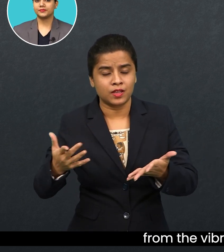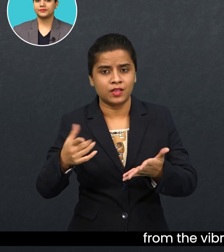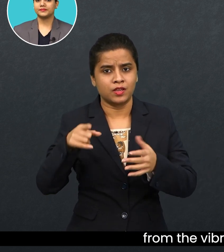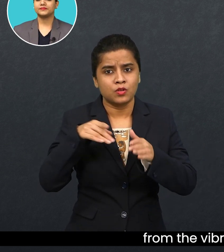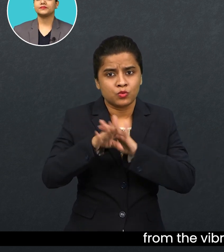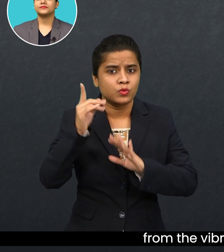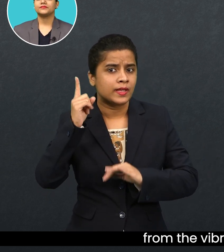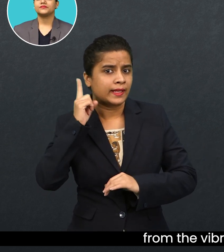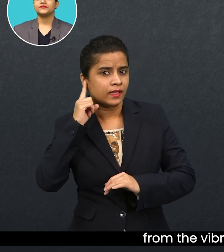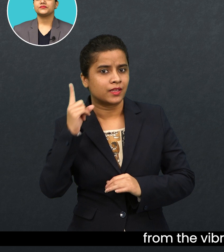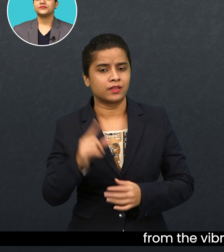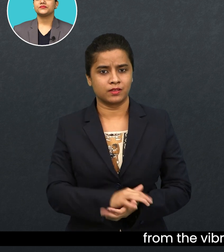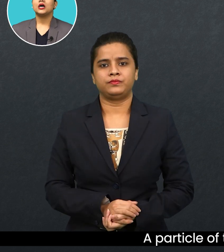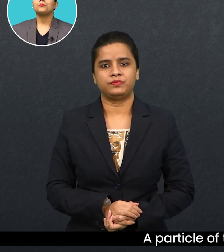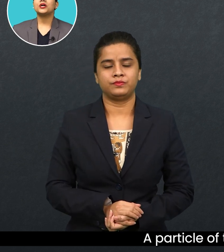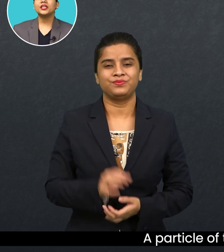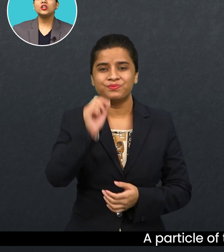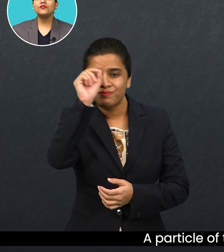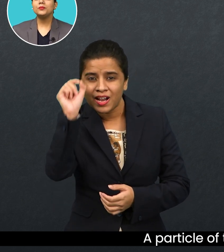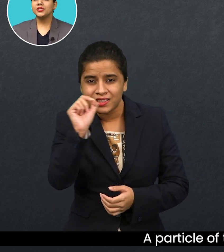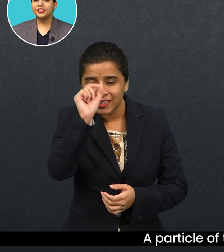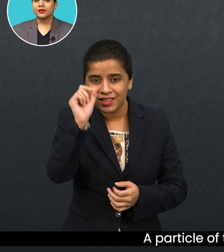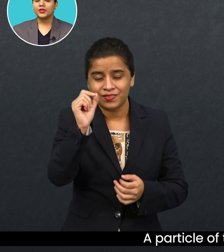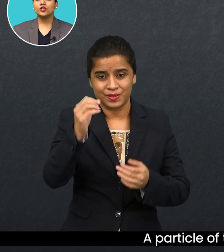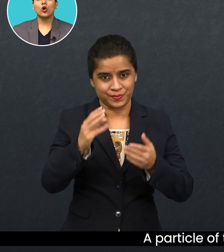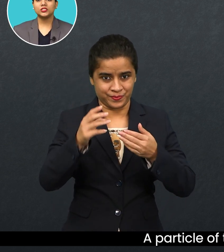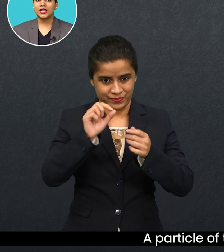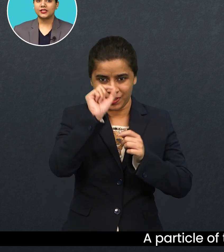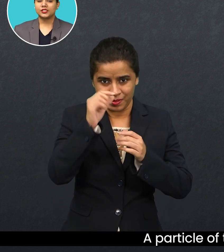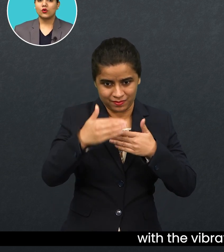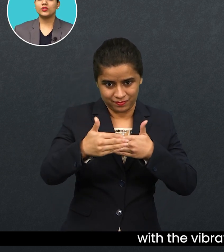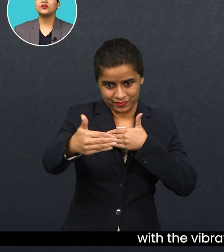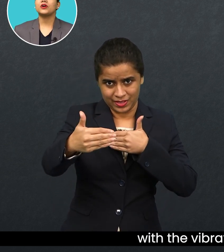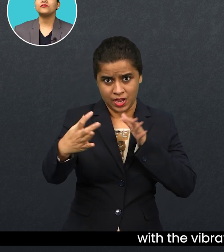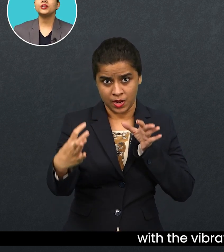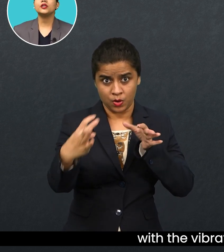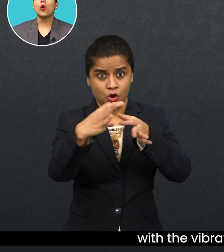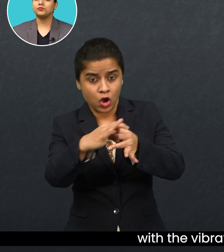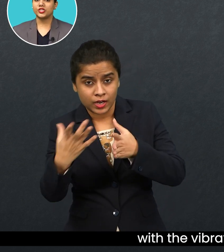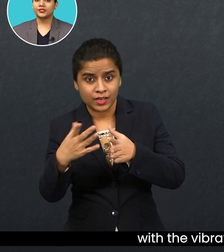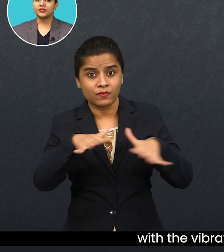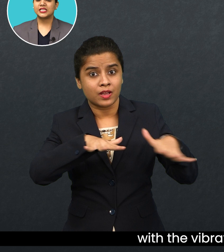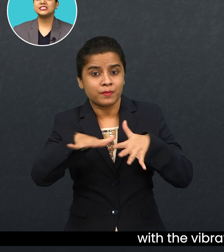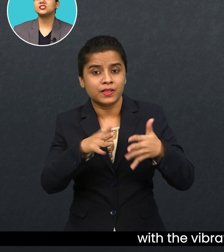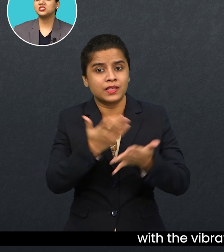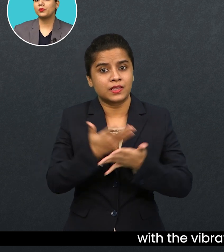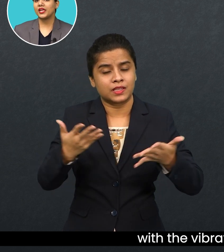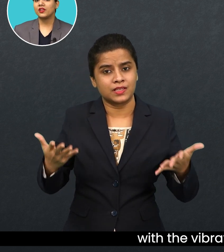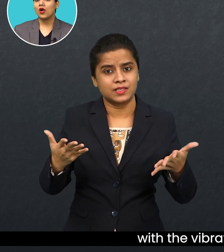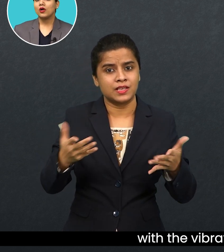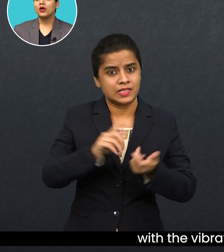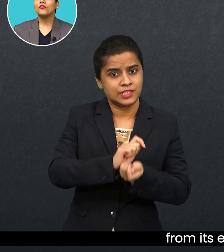ear. A particle of the medium in contact with the vibrating object is